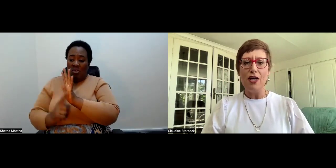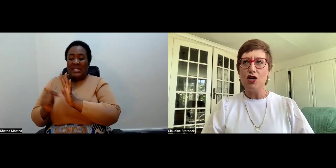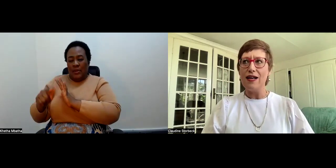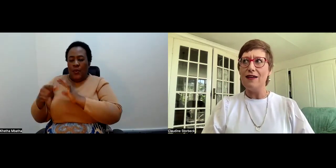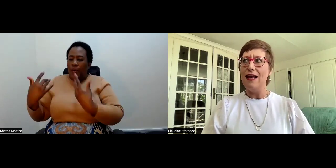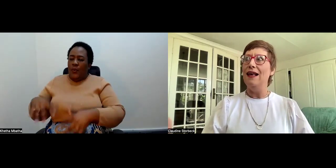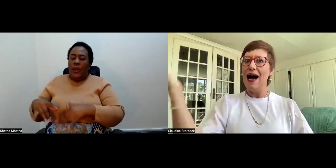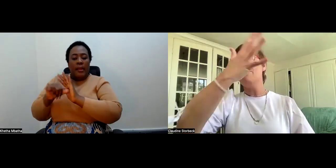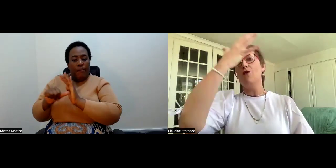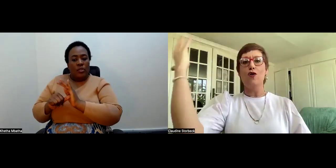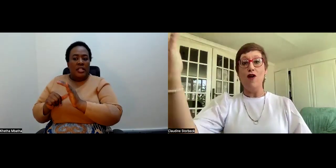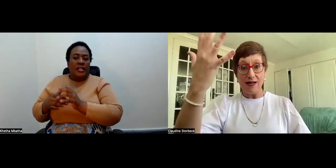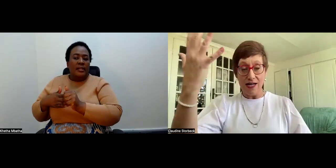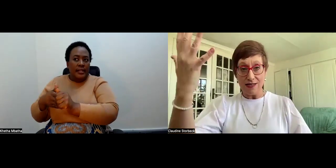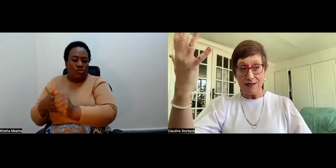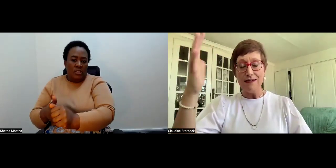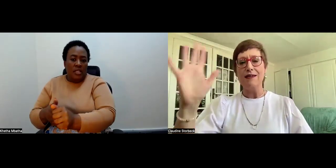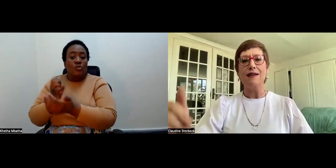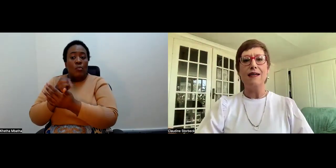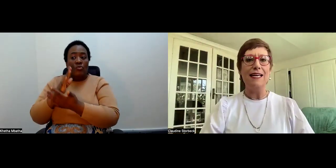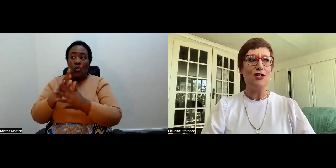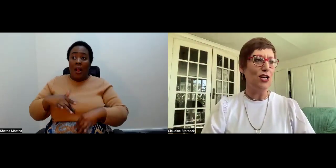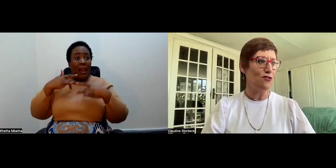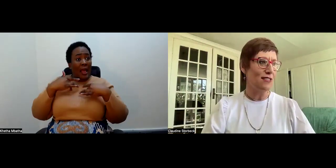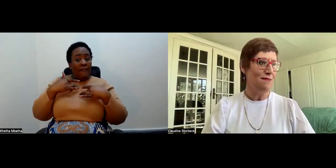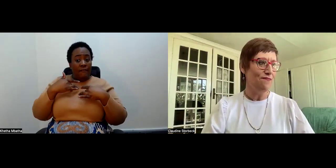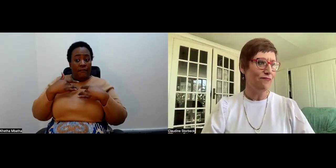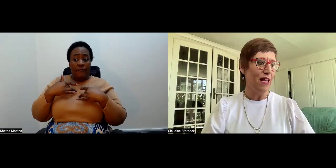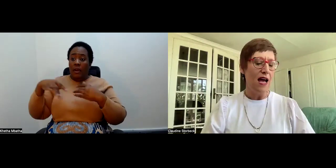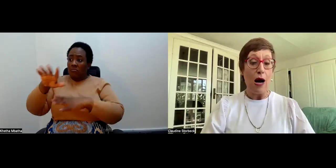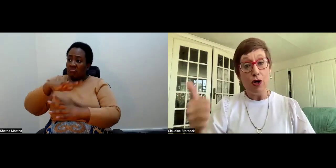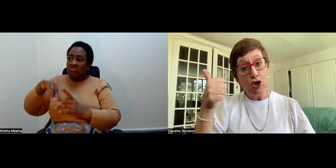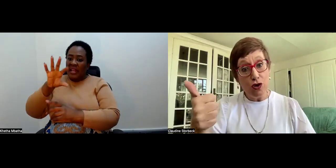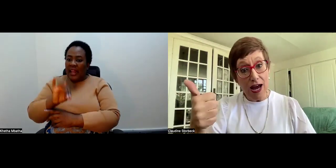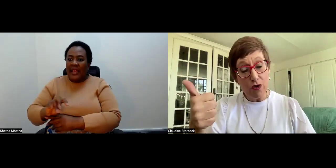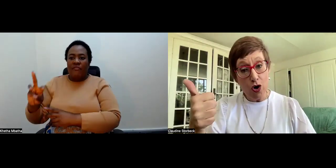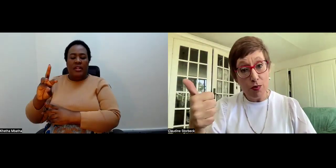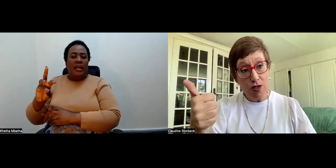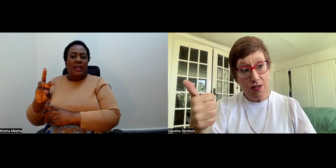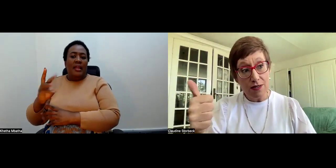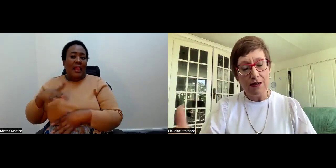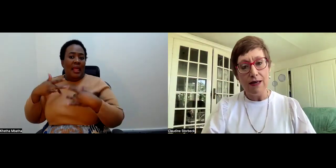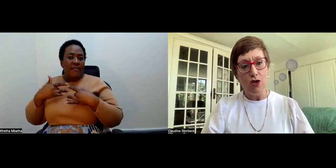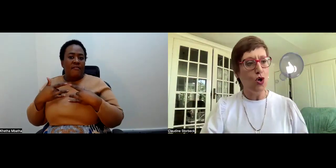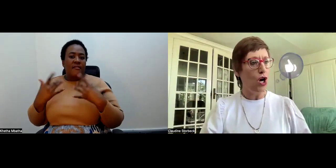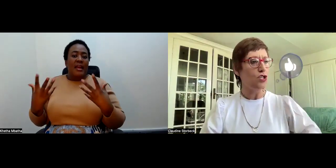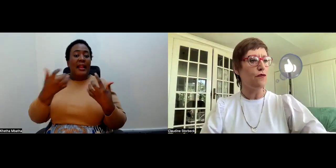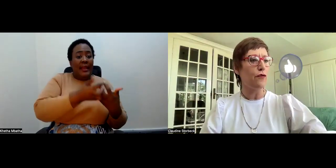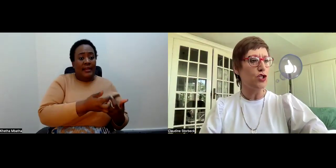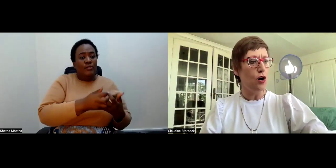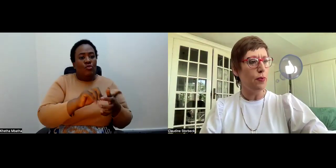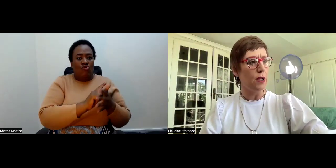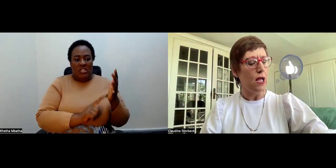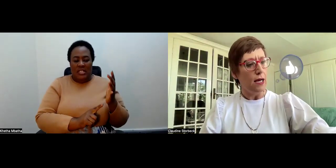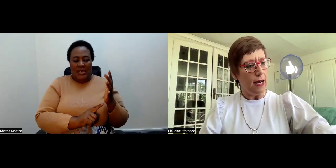to make sure that life all around us links to literacy. I want you to have your own books in your class. So